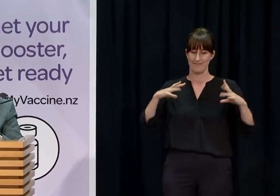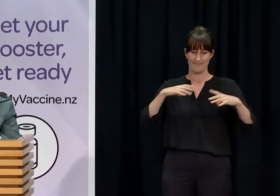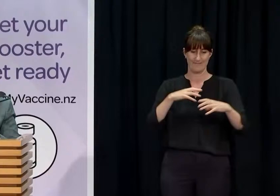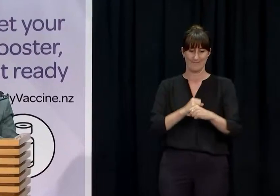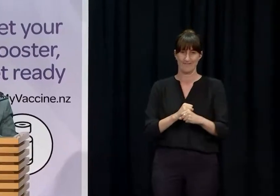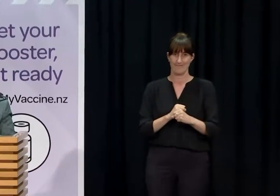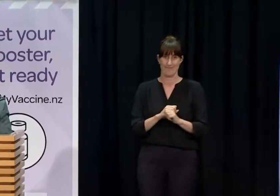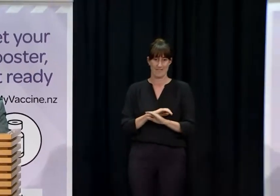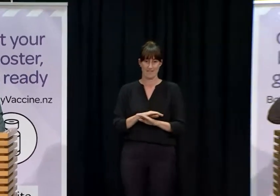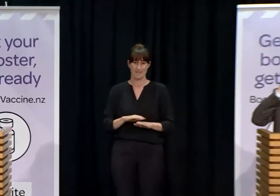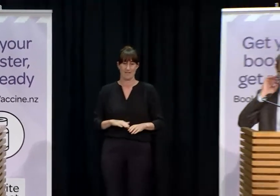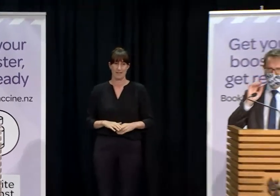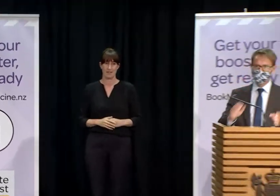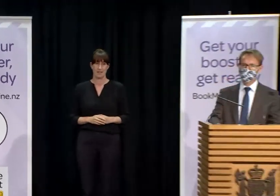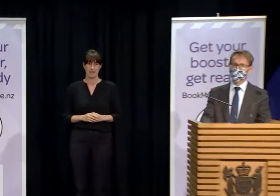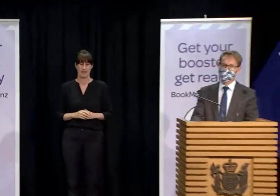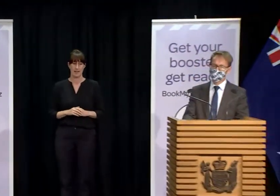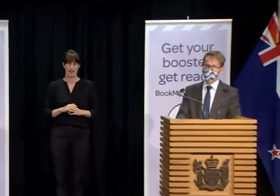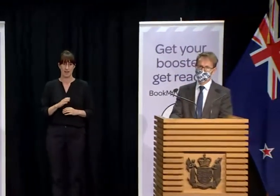much. So